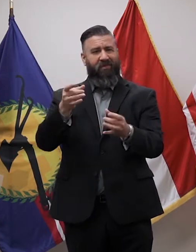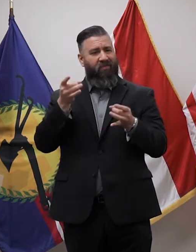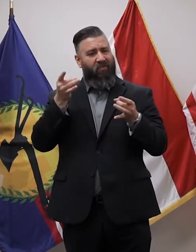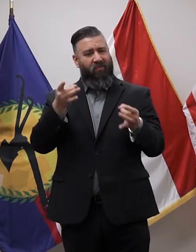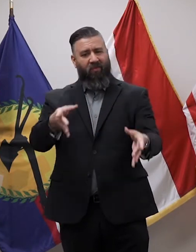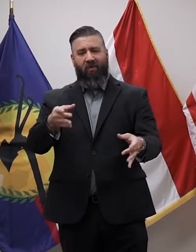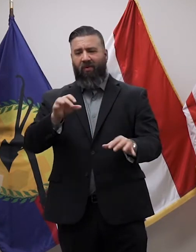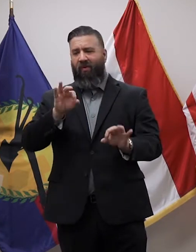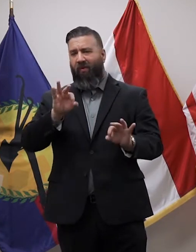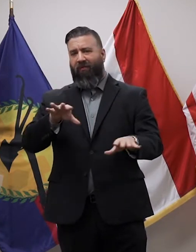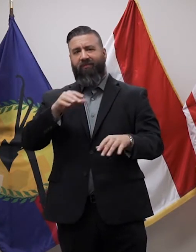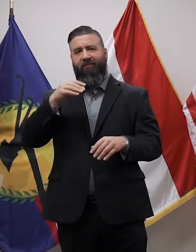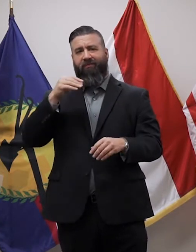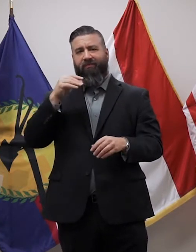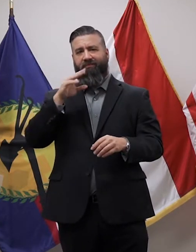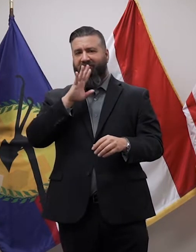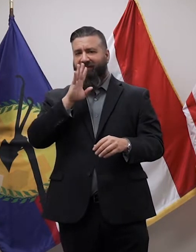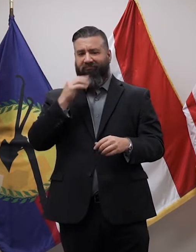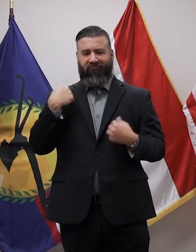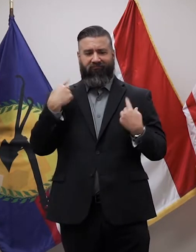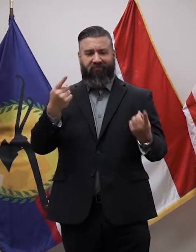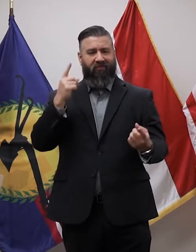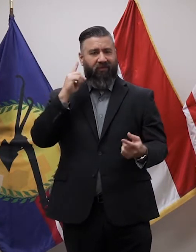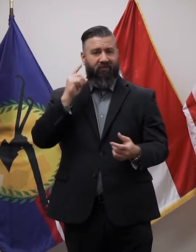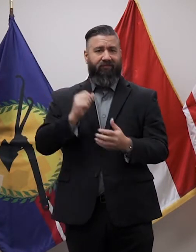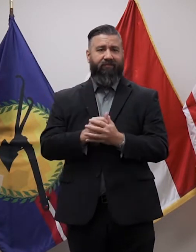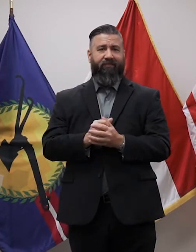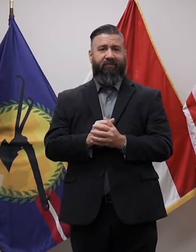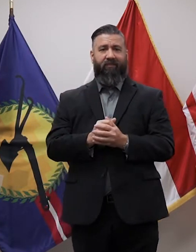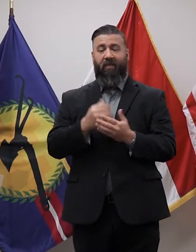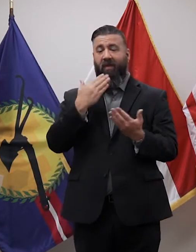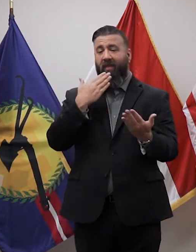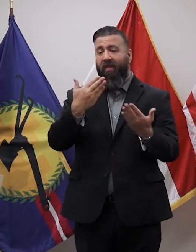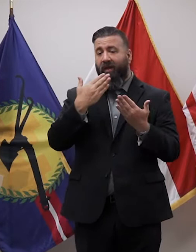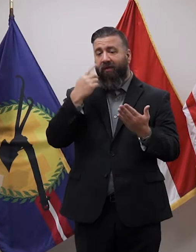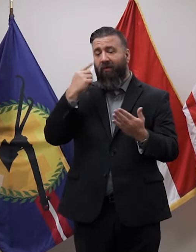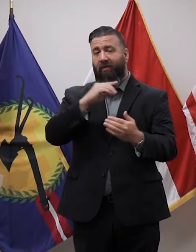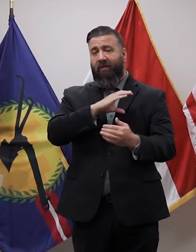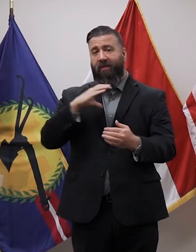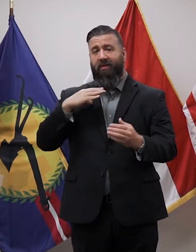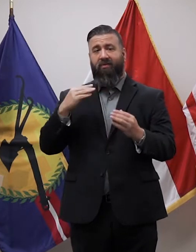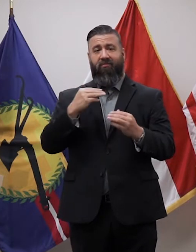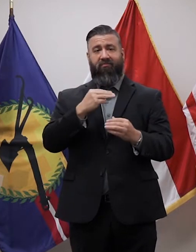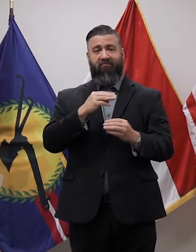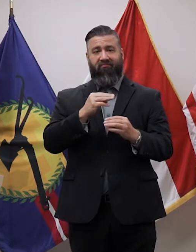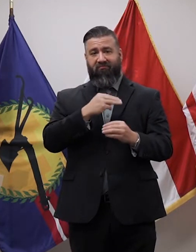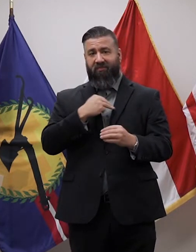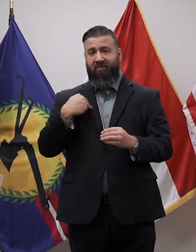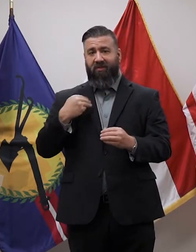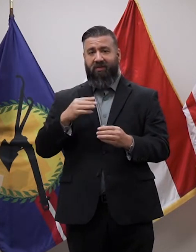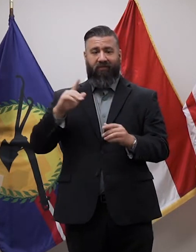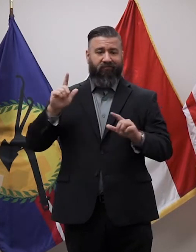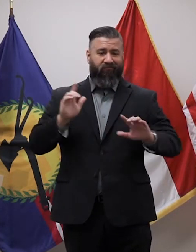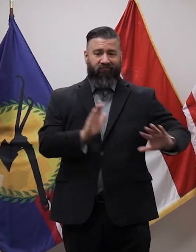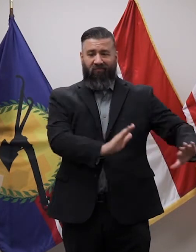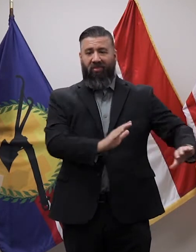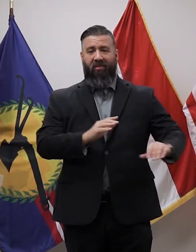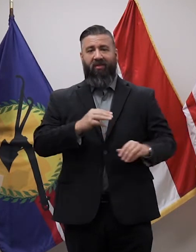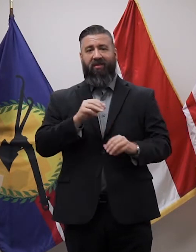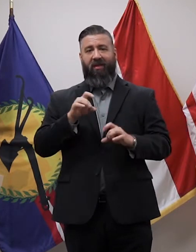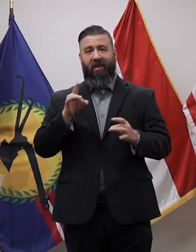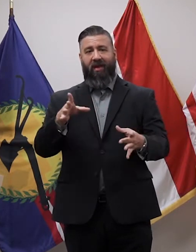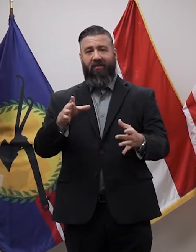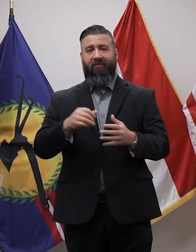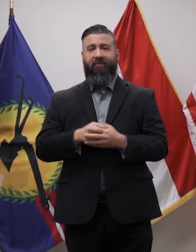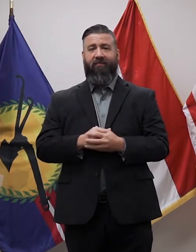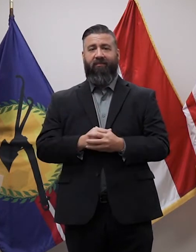heard. Thank you to the council members who condemned the hate and have demanded it be gavelled down in the